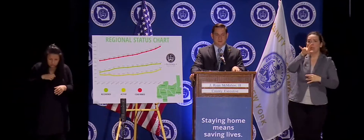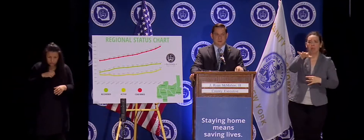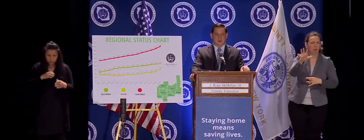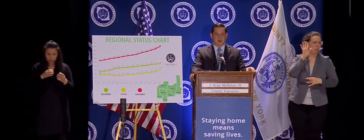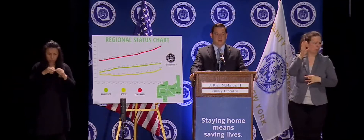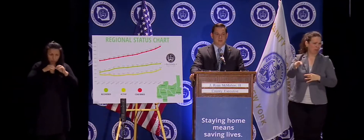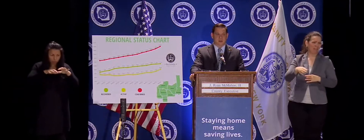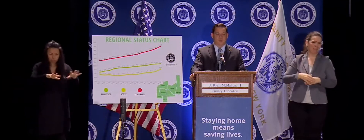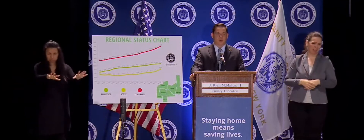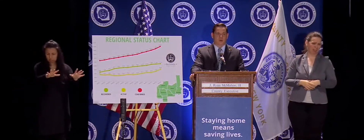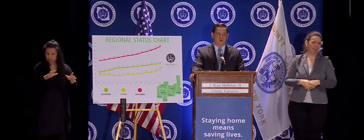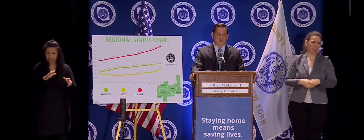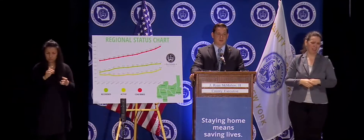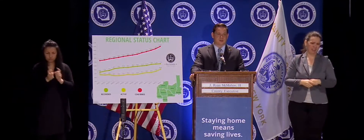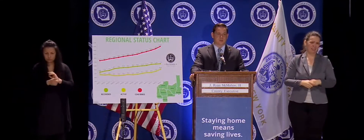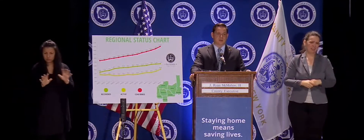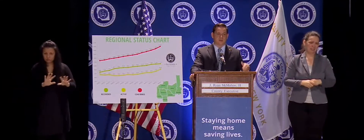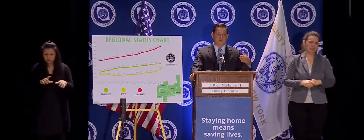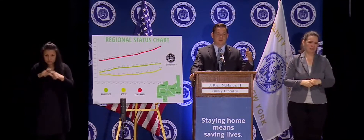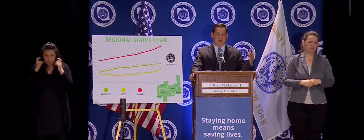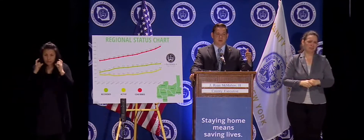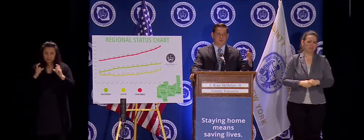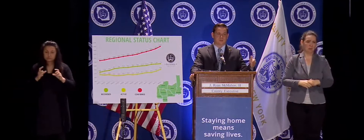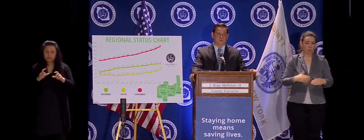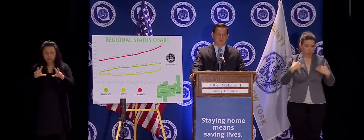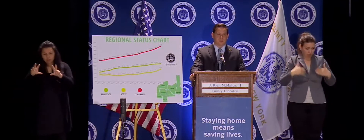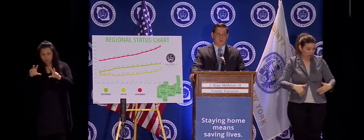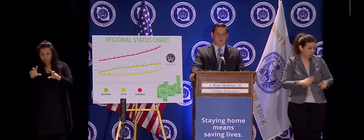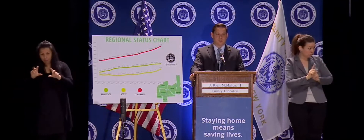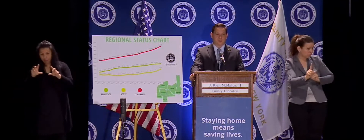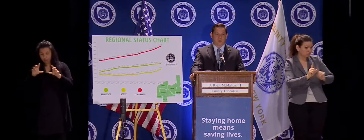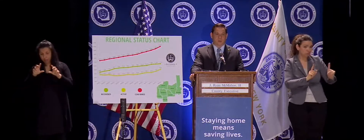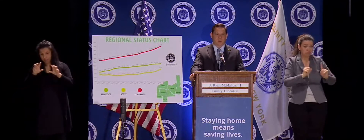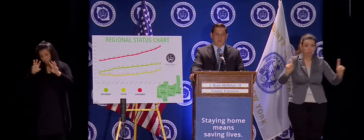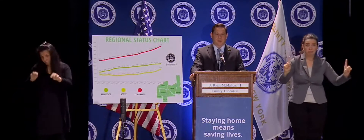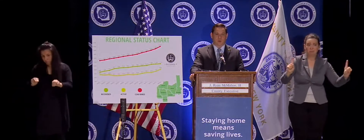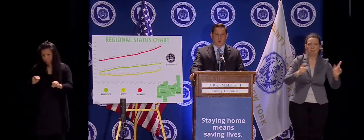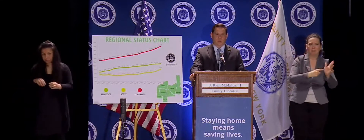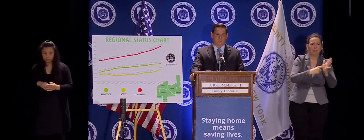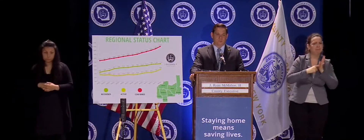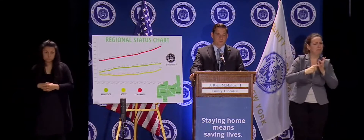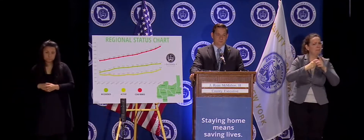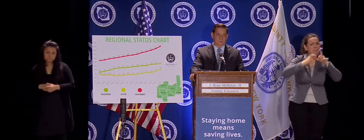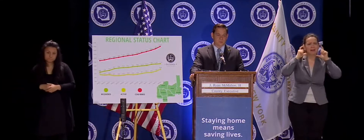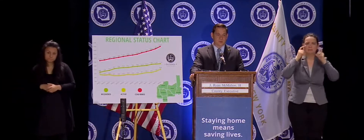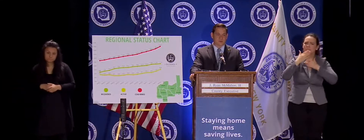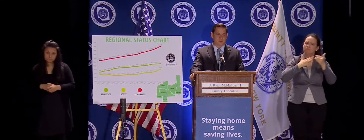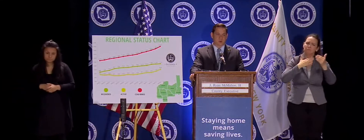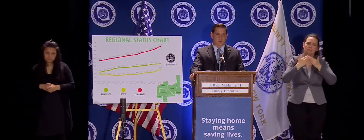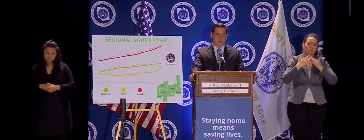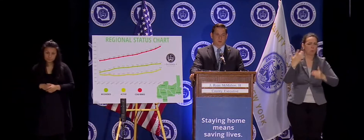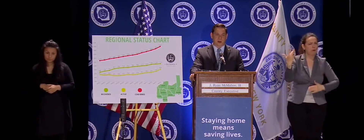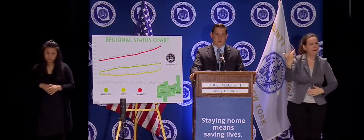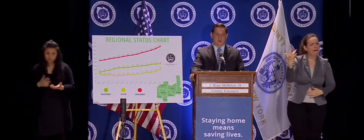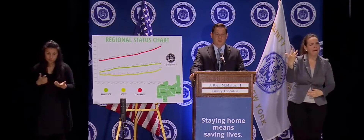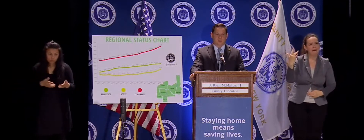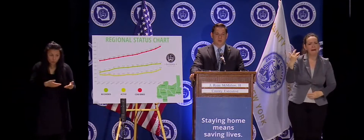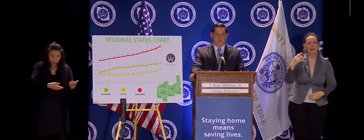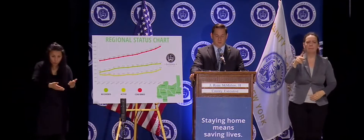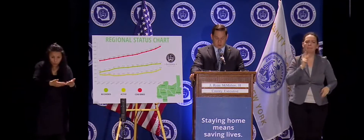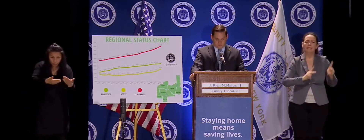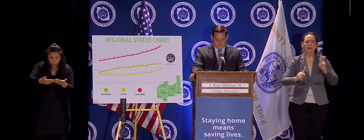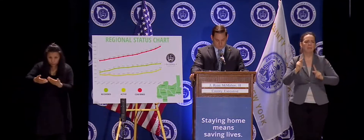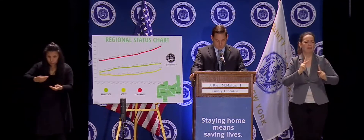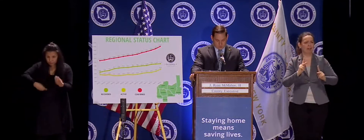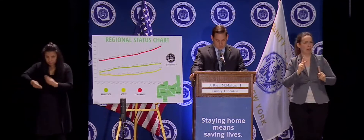masks, these are important things as we live with the virus because people are going to be coming back to work. There's going to be more people around. We need to